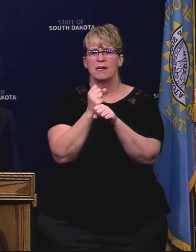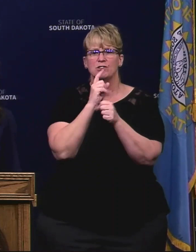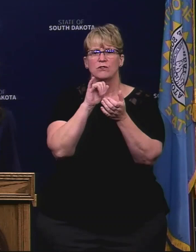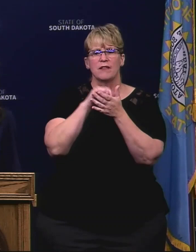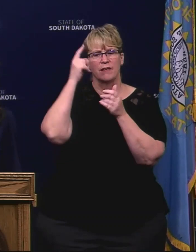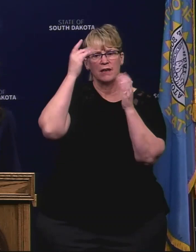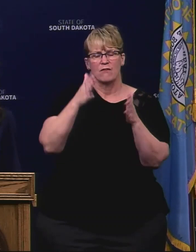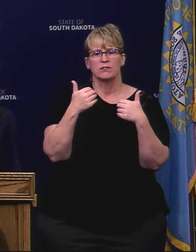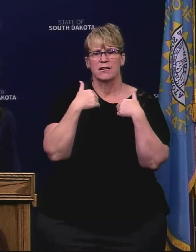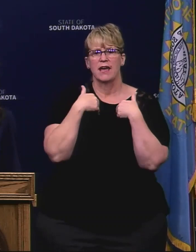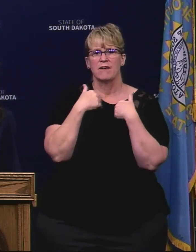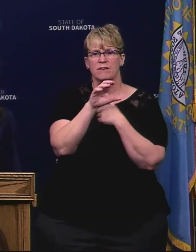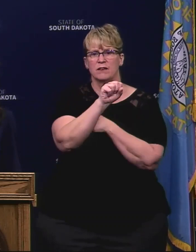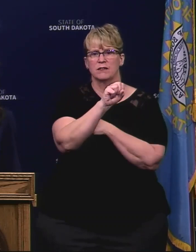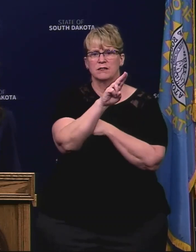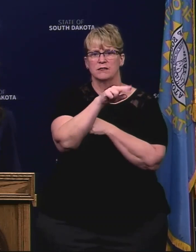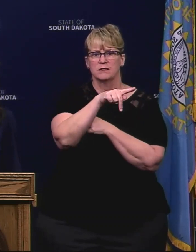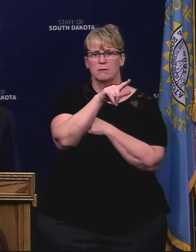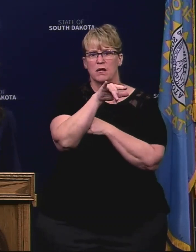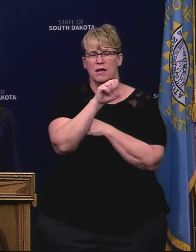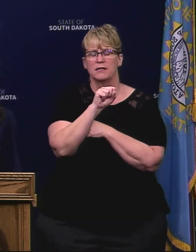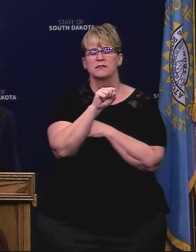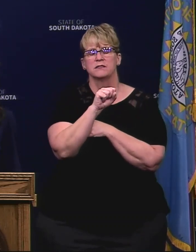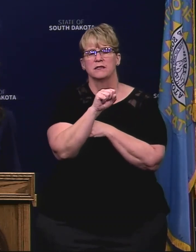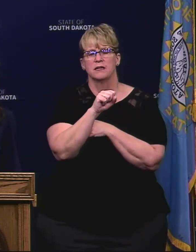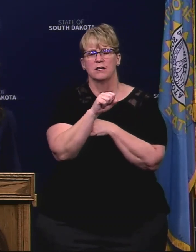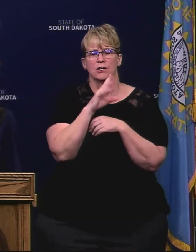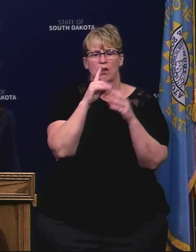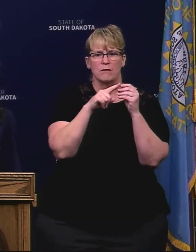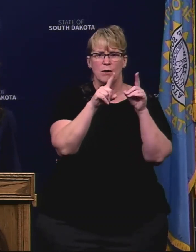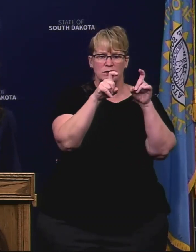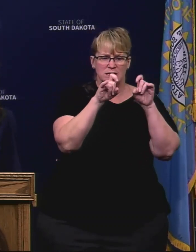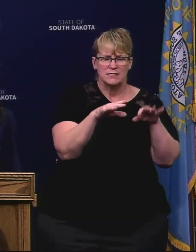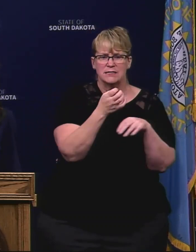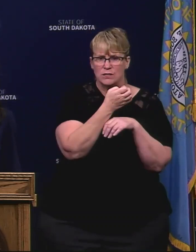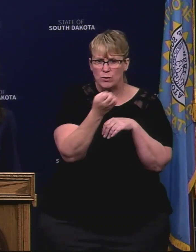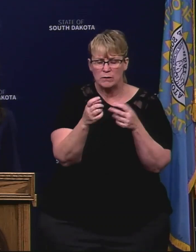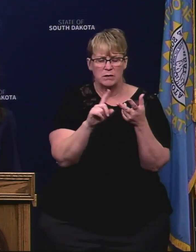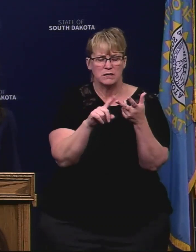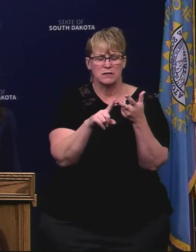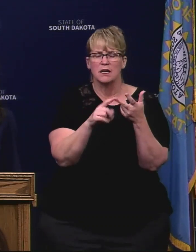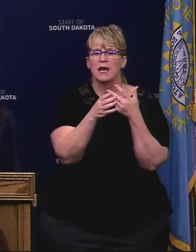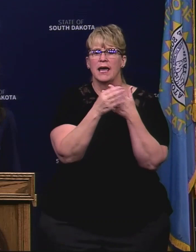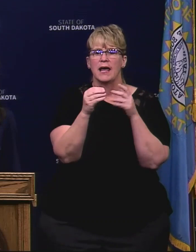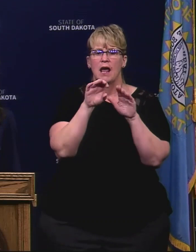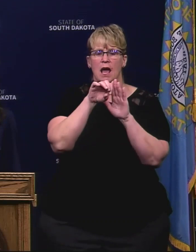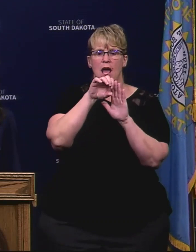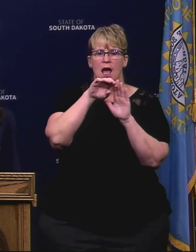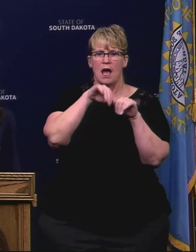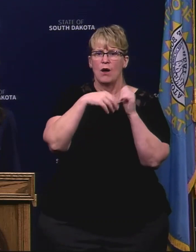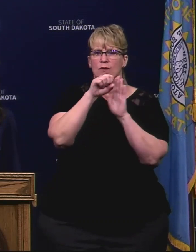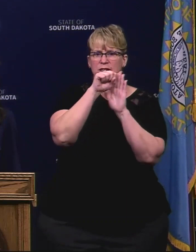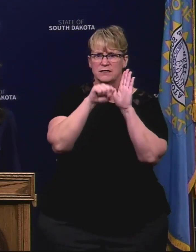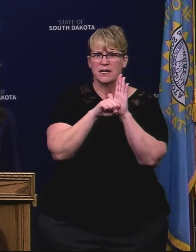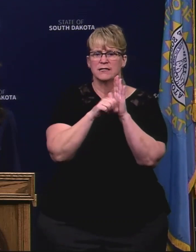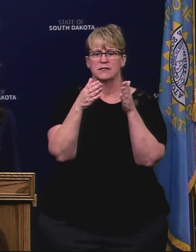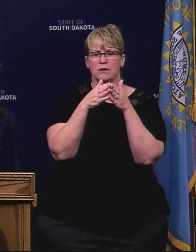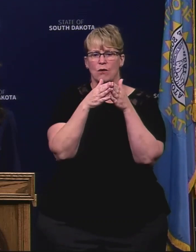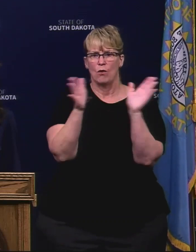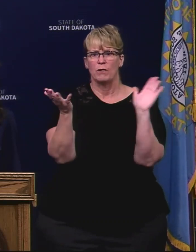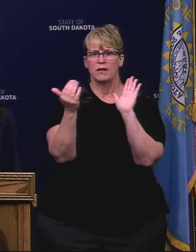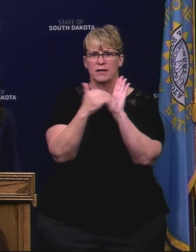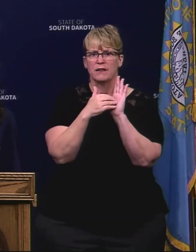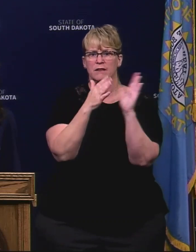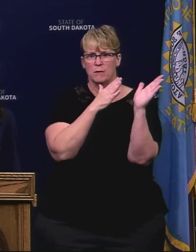supplies, letting us know updates on testing equipment, and also how states were doing and how reopening plans